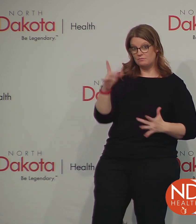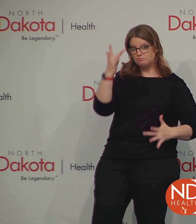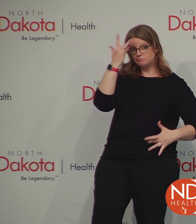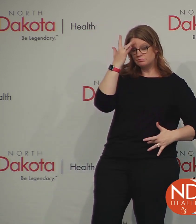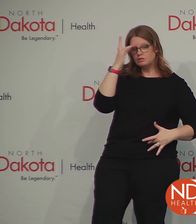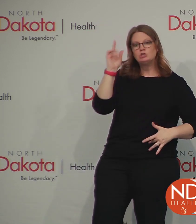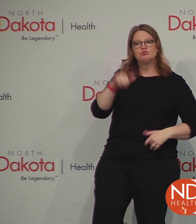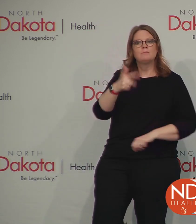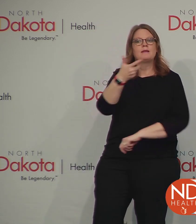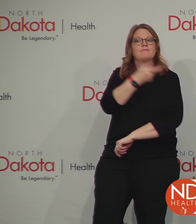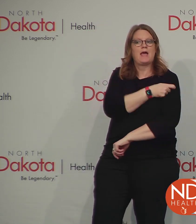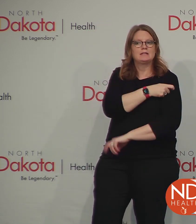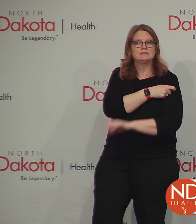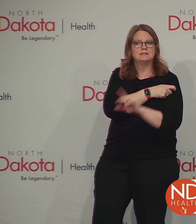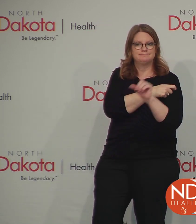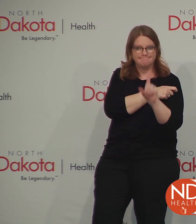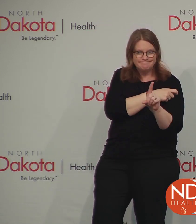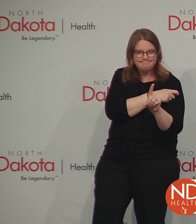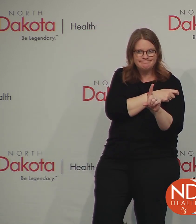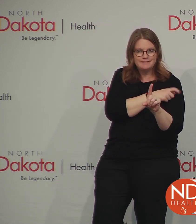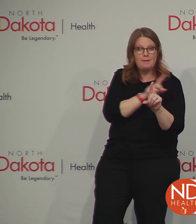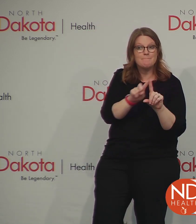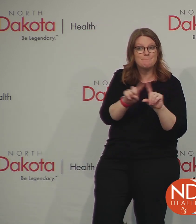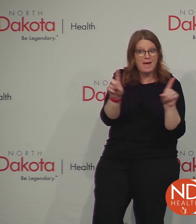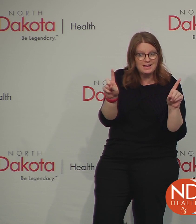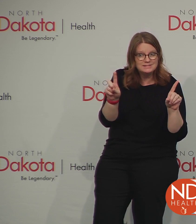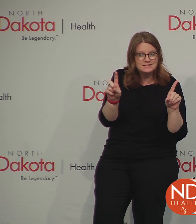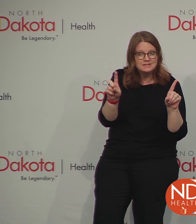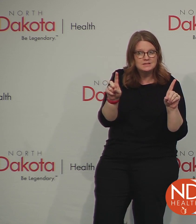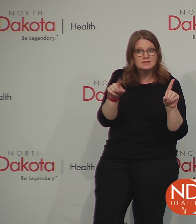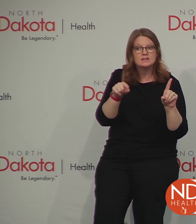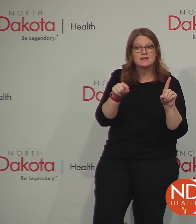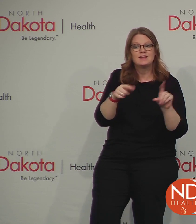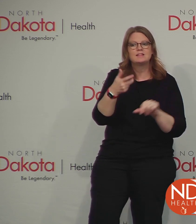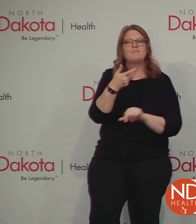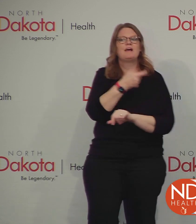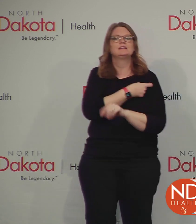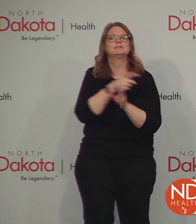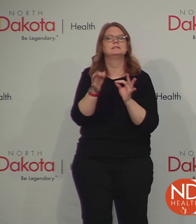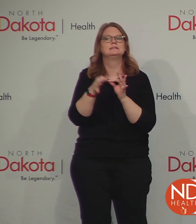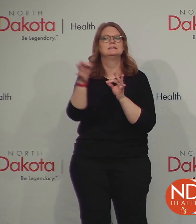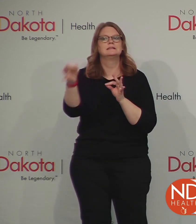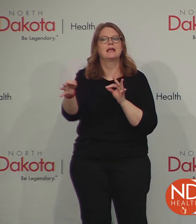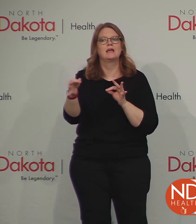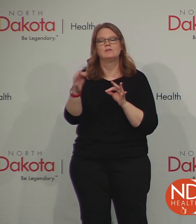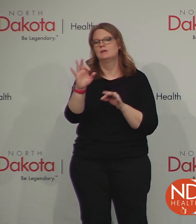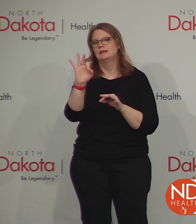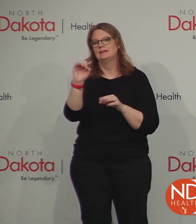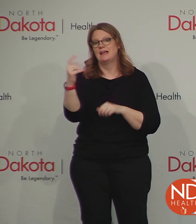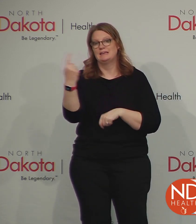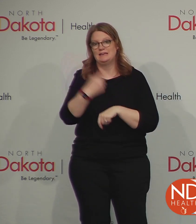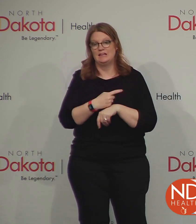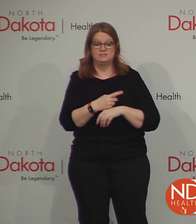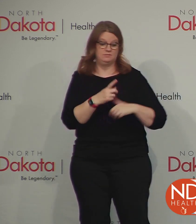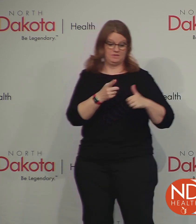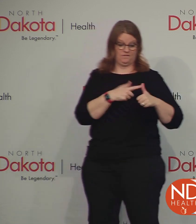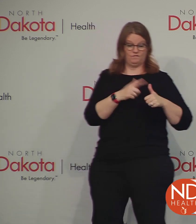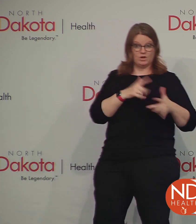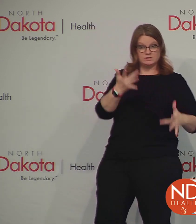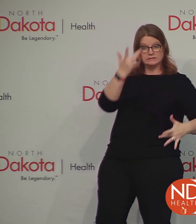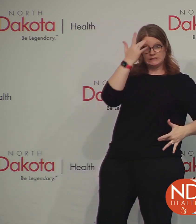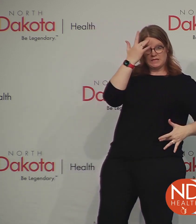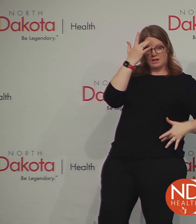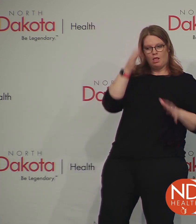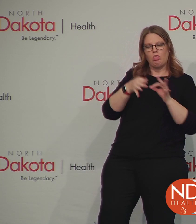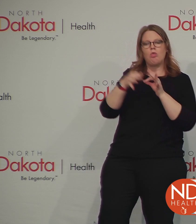vaccinated. However, vaccination can be delayed 90 days from your onset, and that's